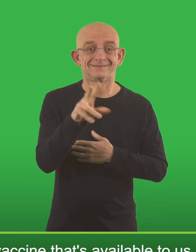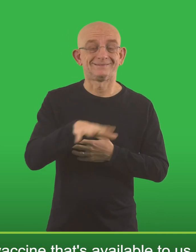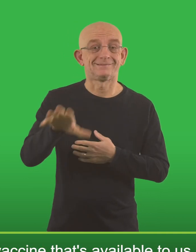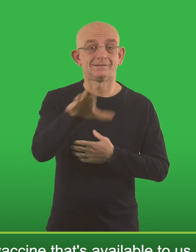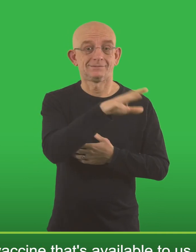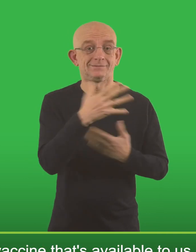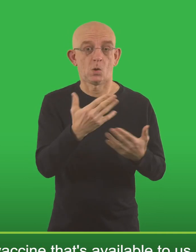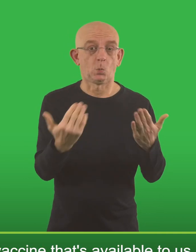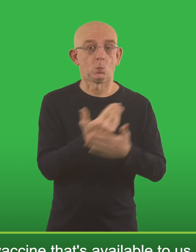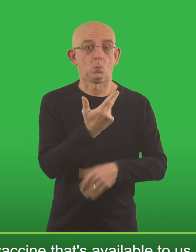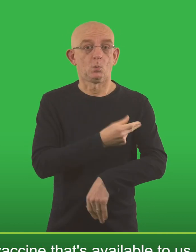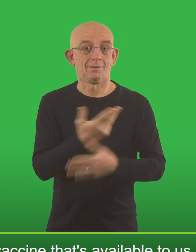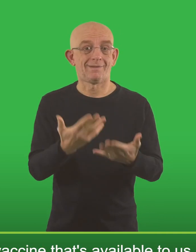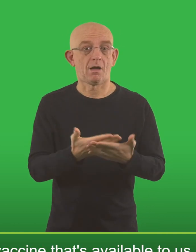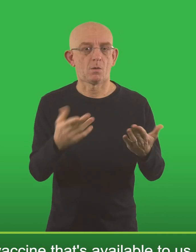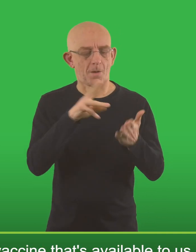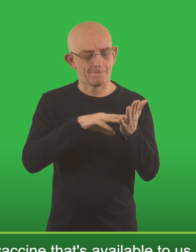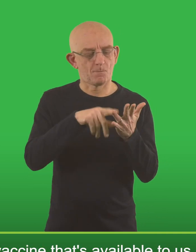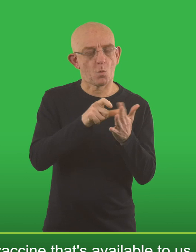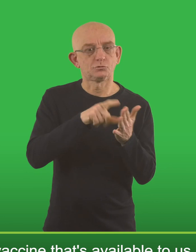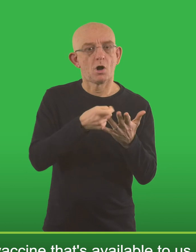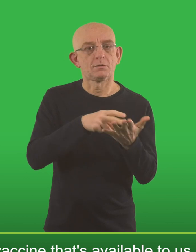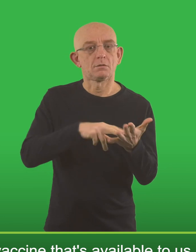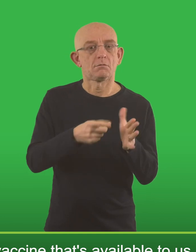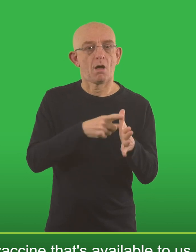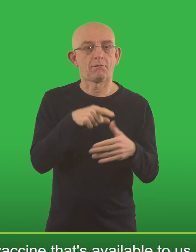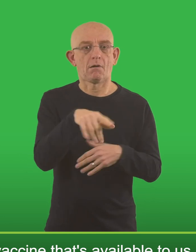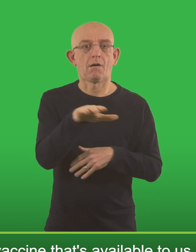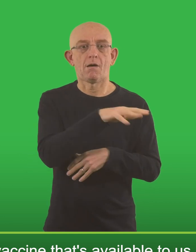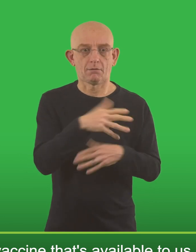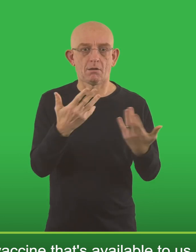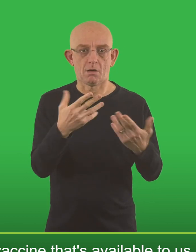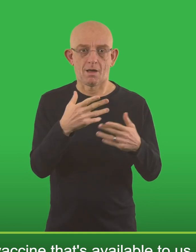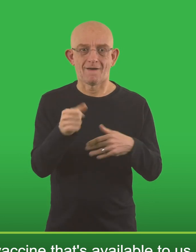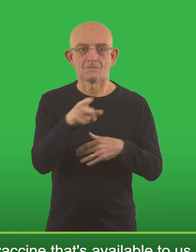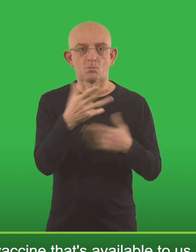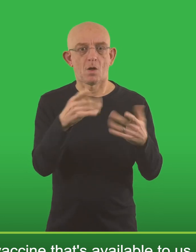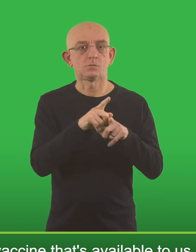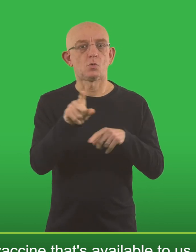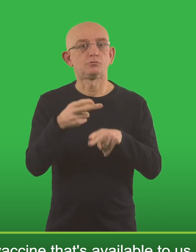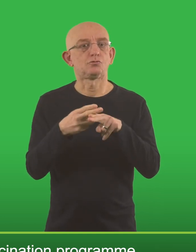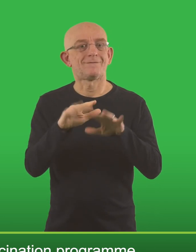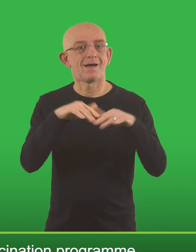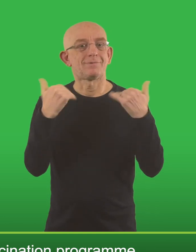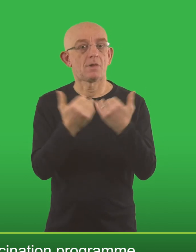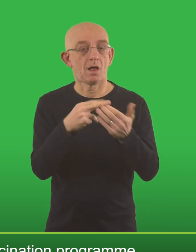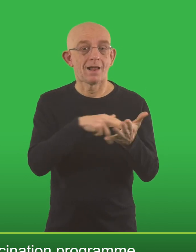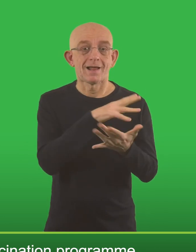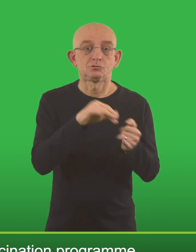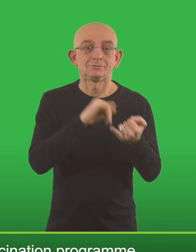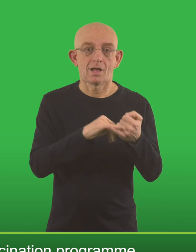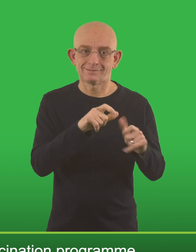sites are now using the newest vaccine that's available to us, the Moderna vaccine. That does include Sheffield Arena.